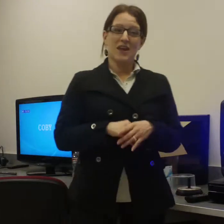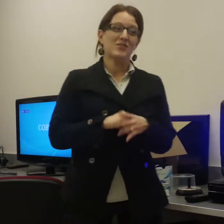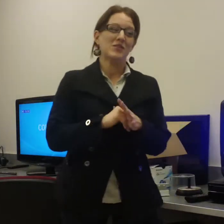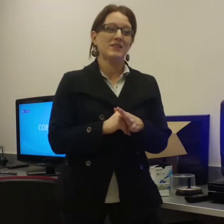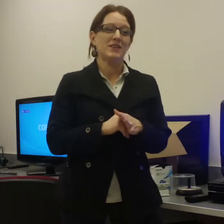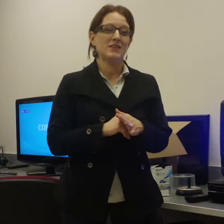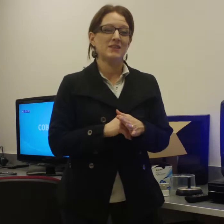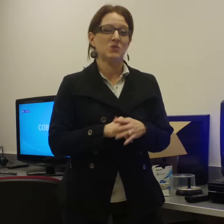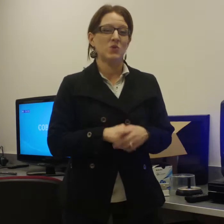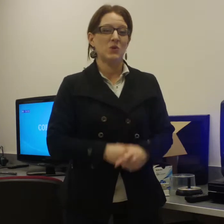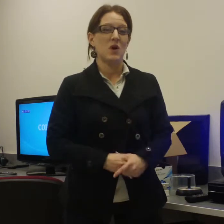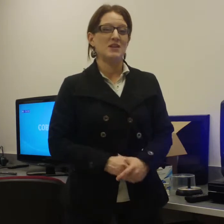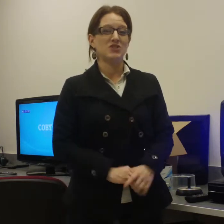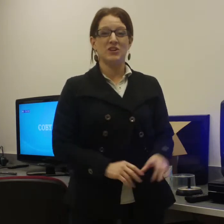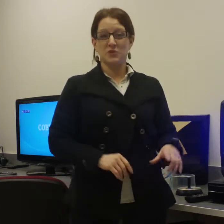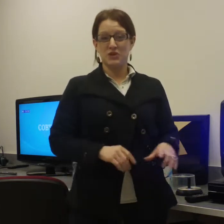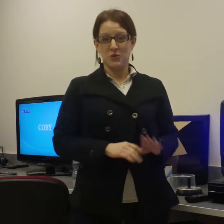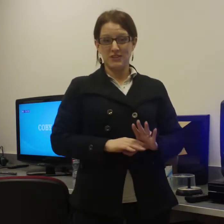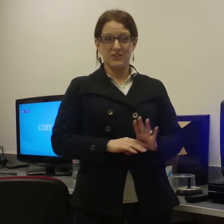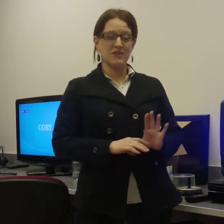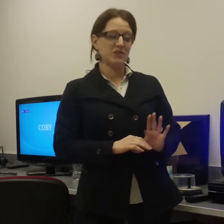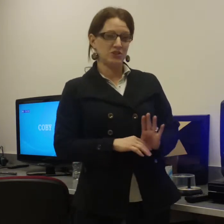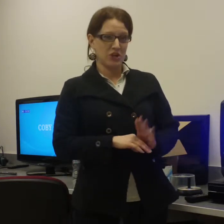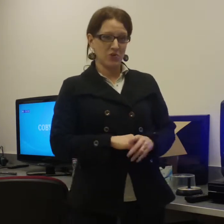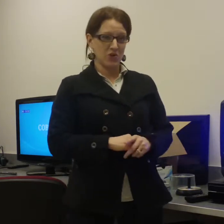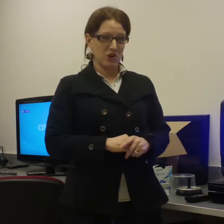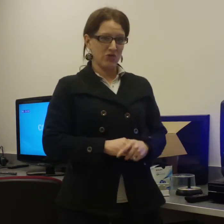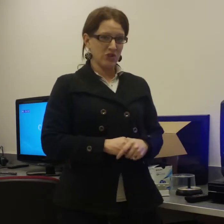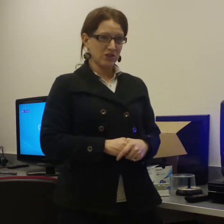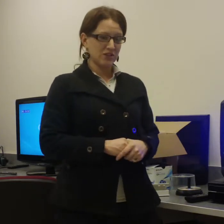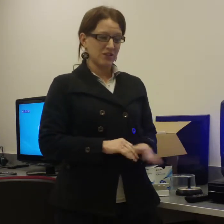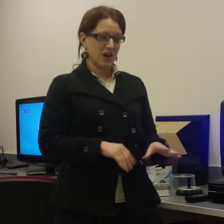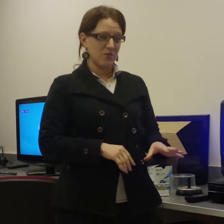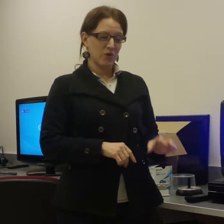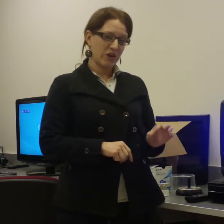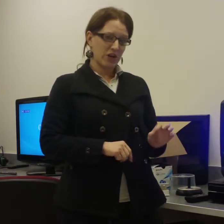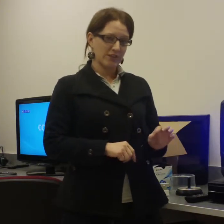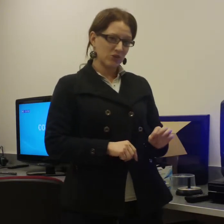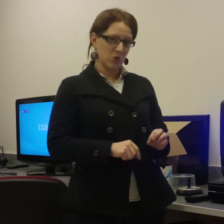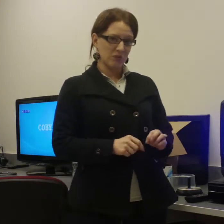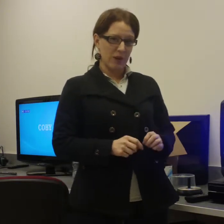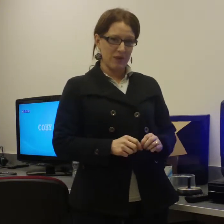Okay, so this is week 1, January 27th to January 31st. I'm working on discourse mapping